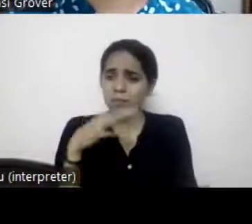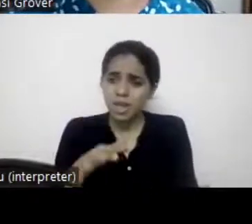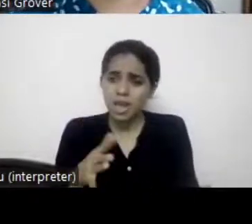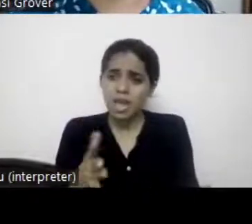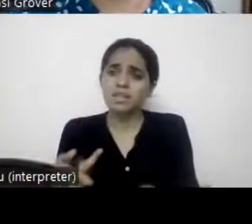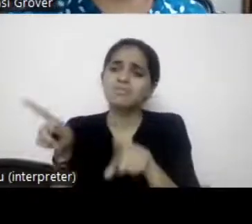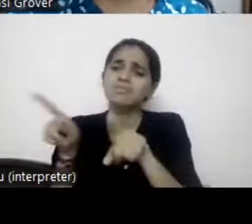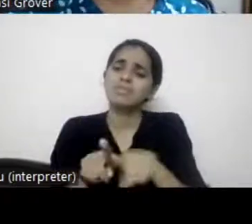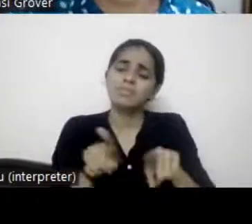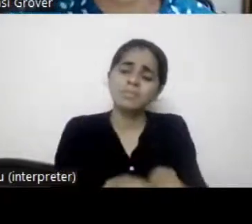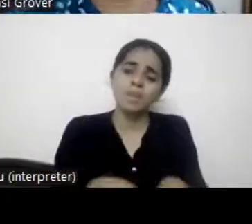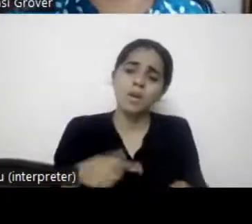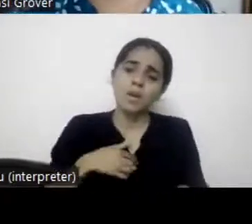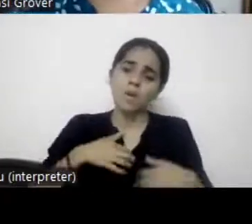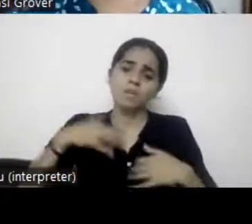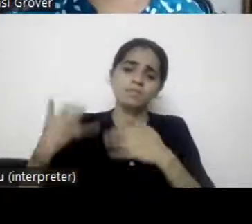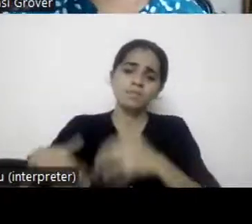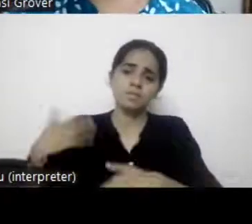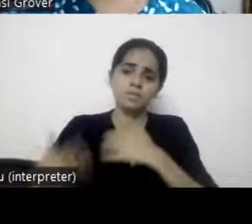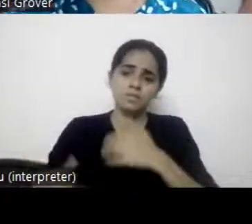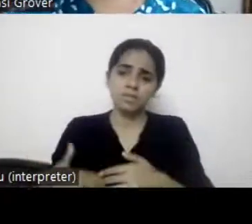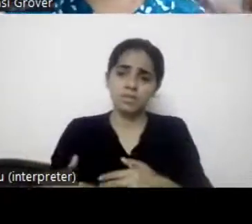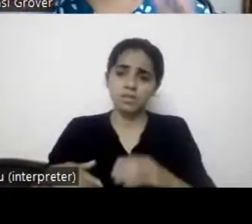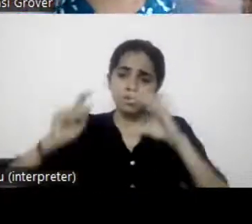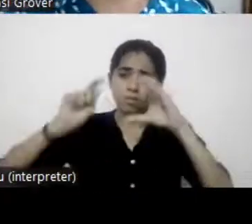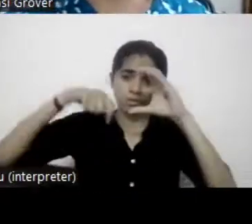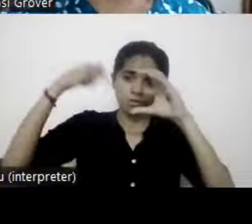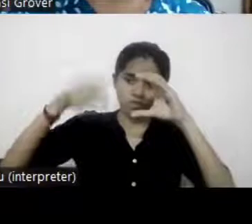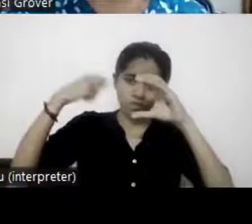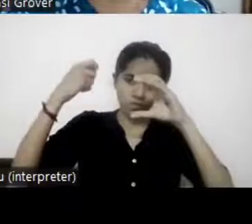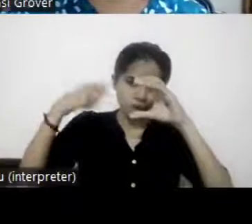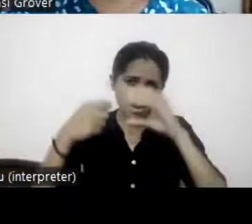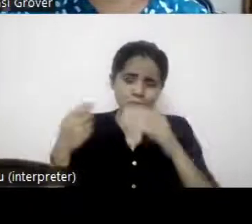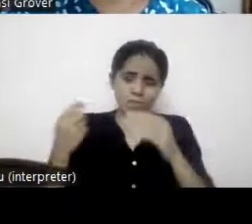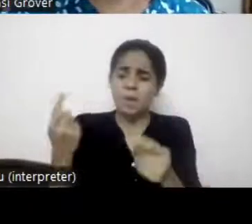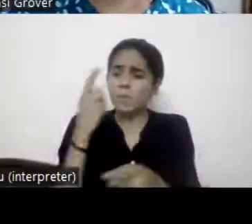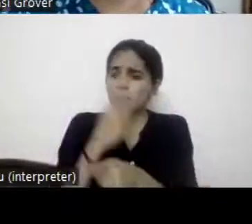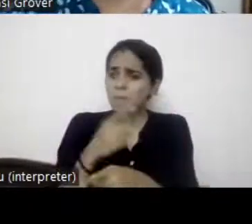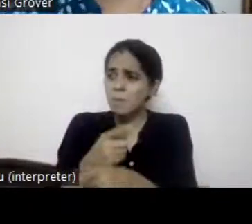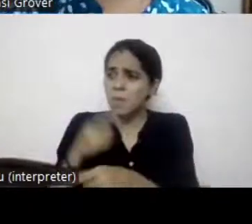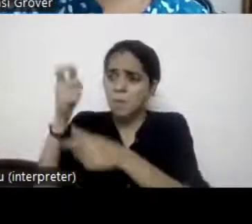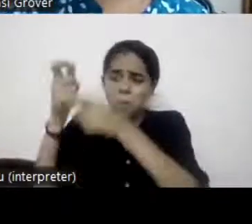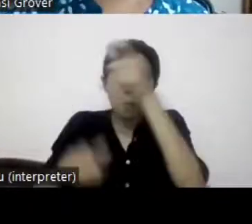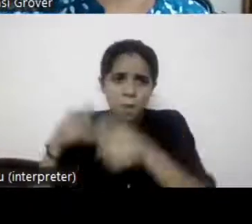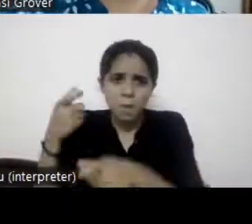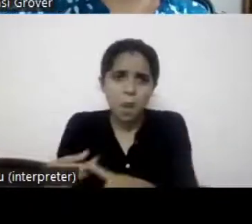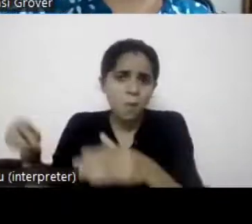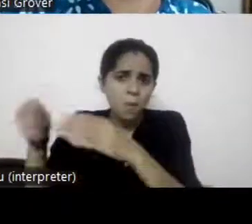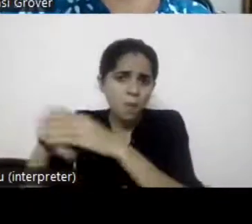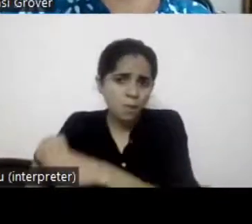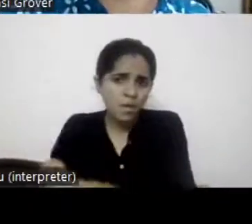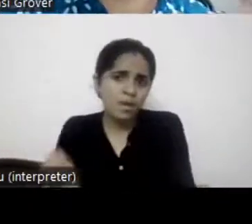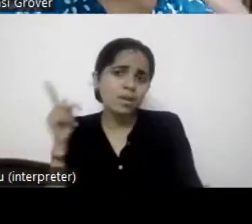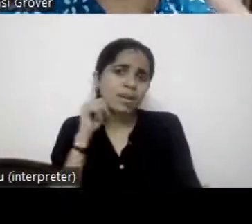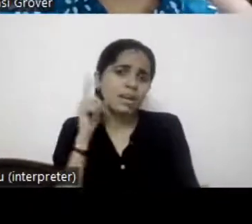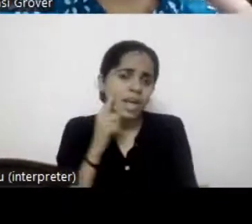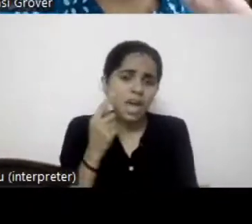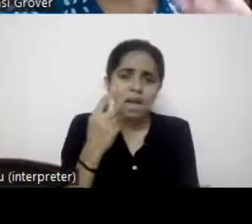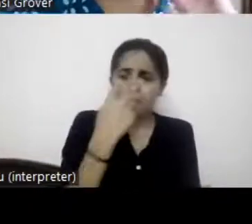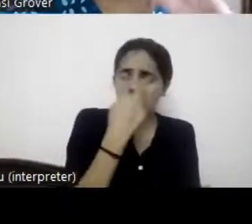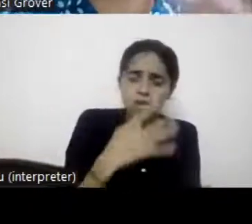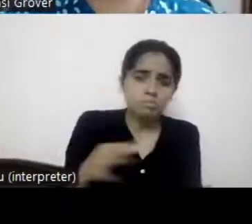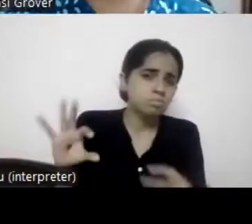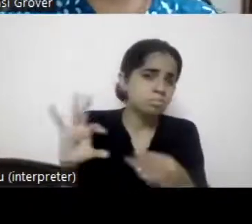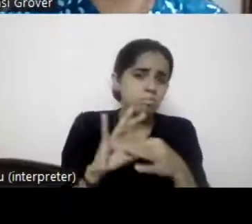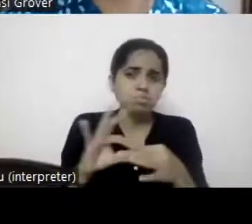And nowhere in the film she is introduced to any other people who is deaf or who is blind or who has any